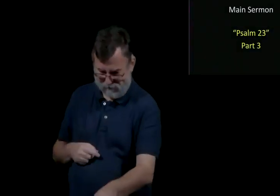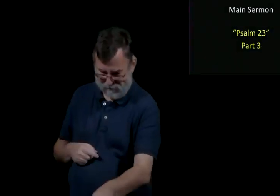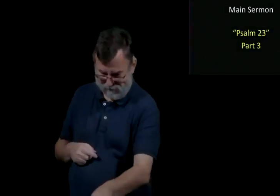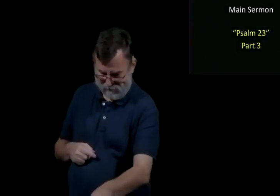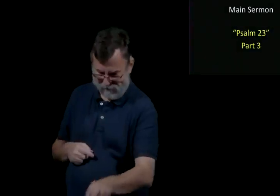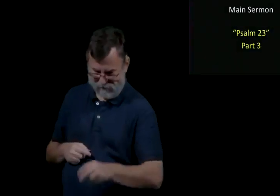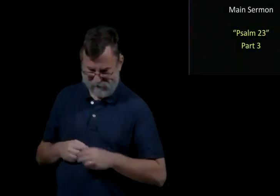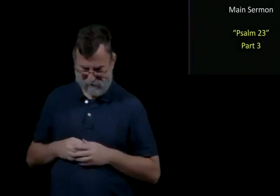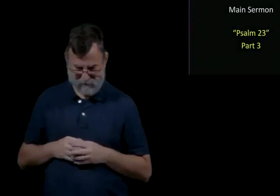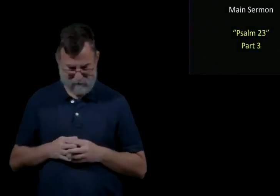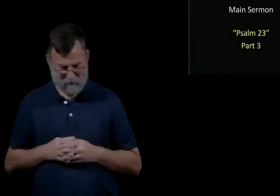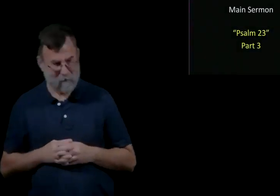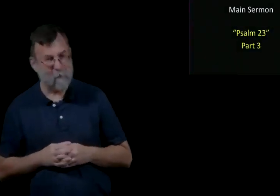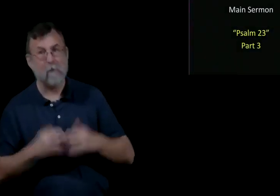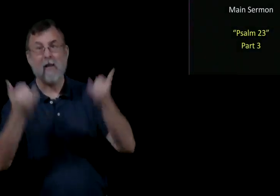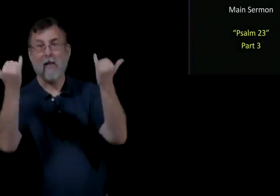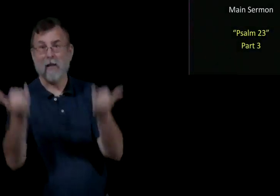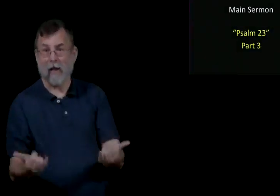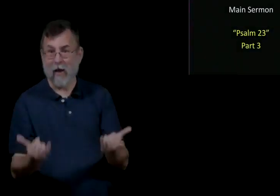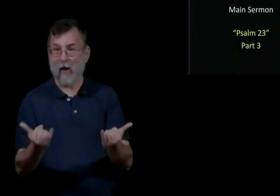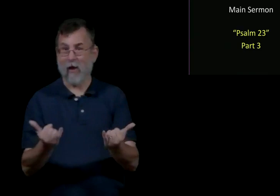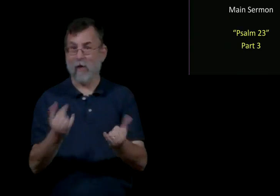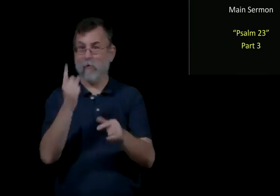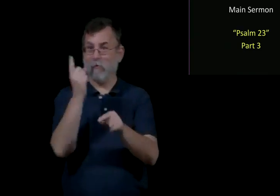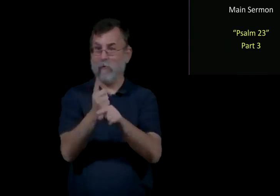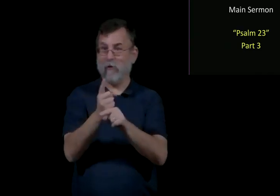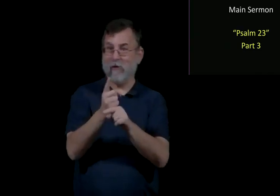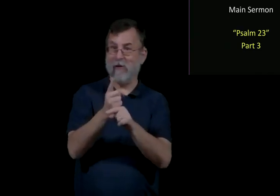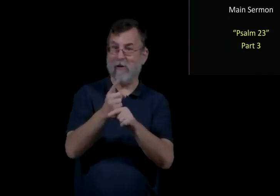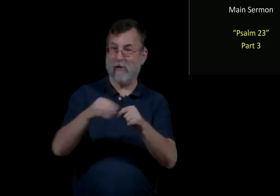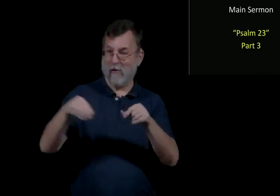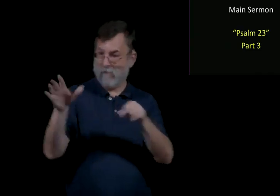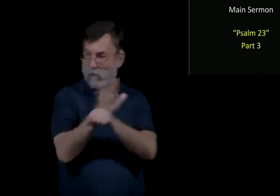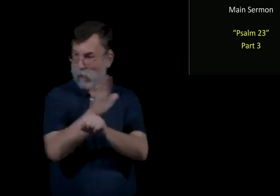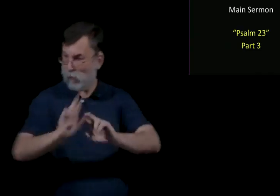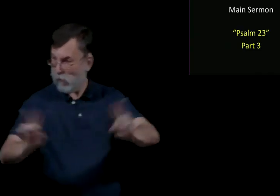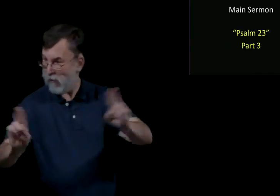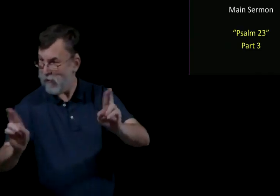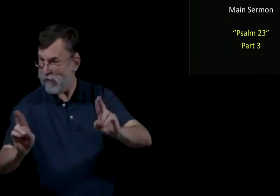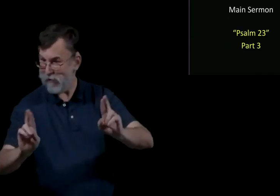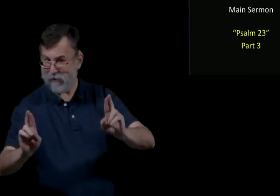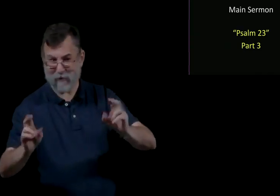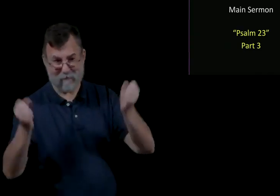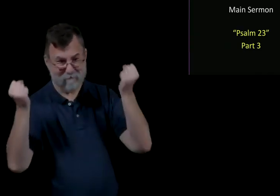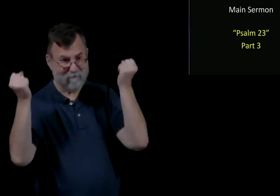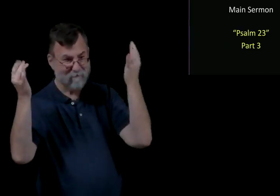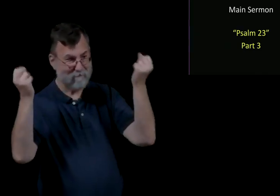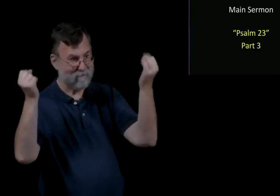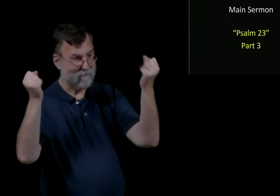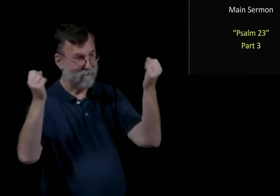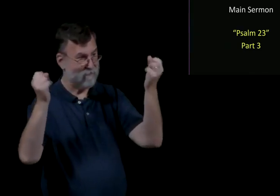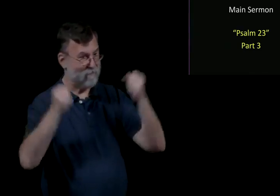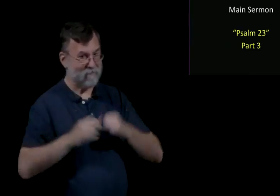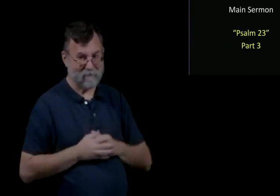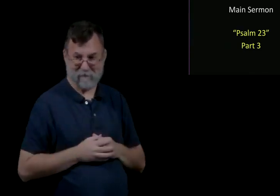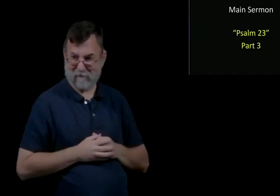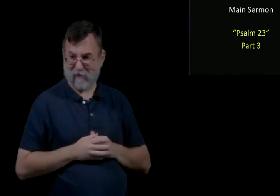to Psalms 23. Now, are you really ready to